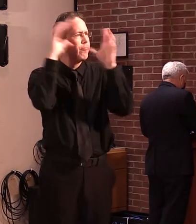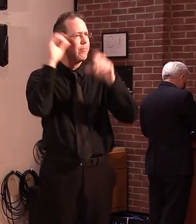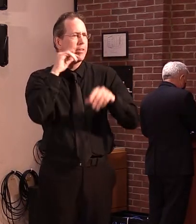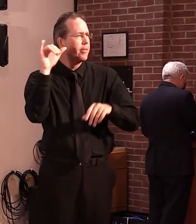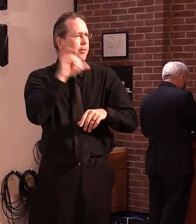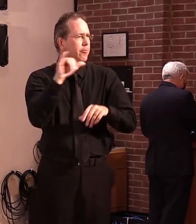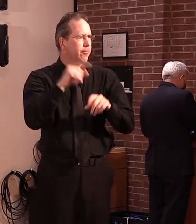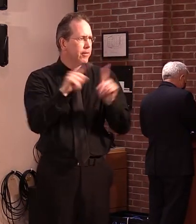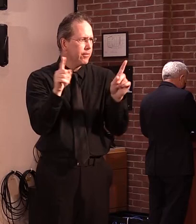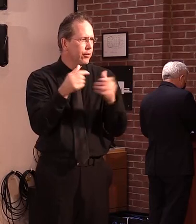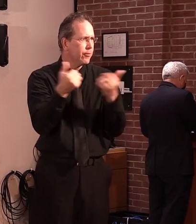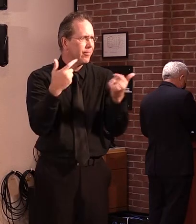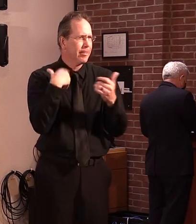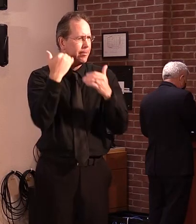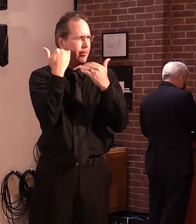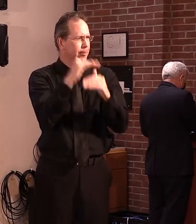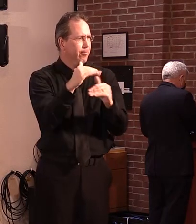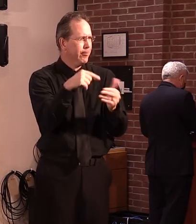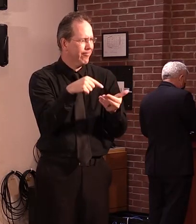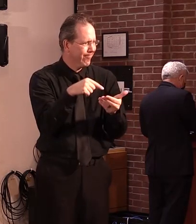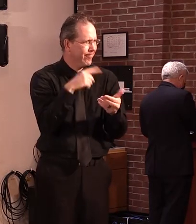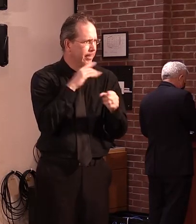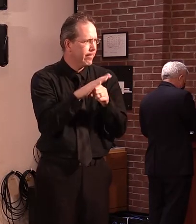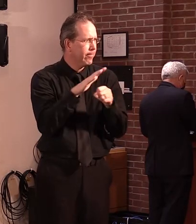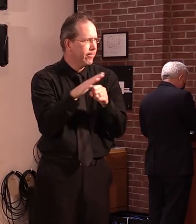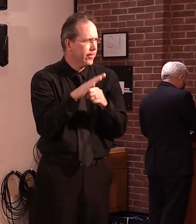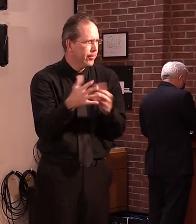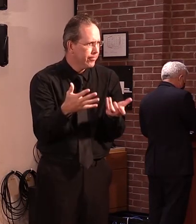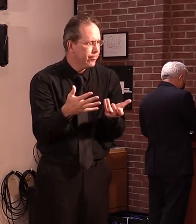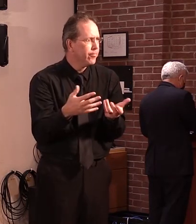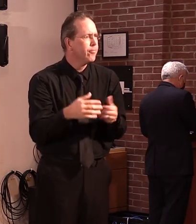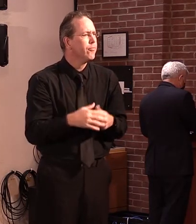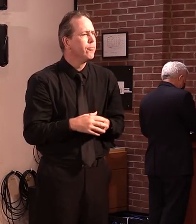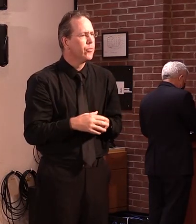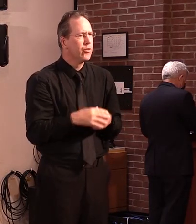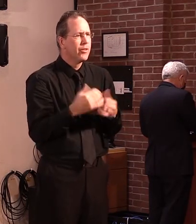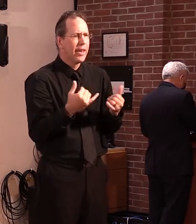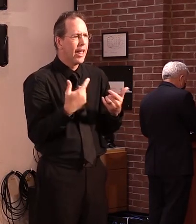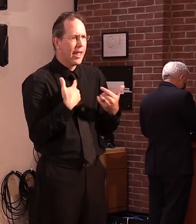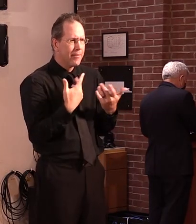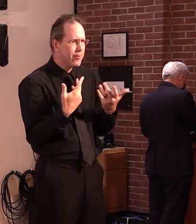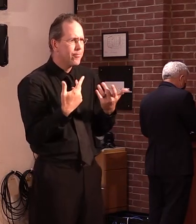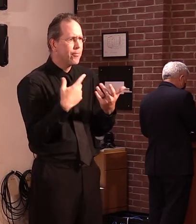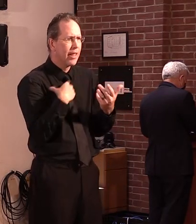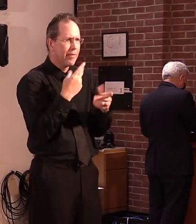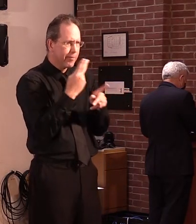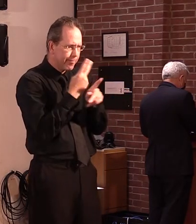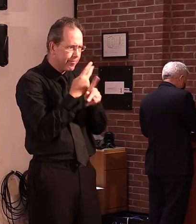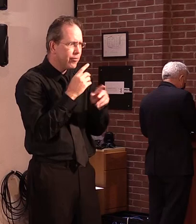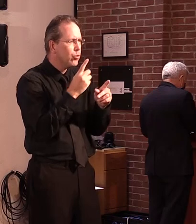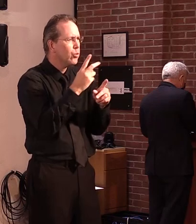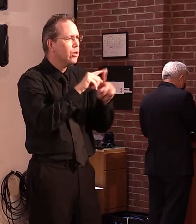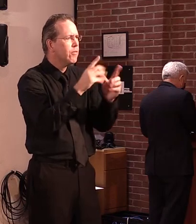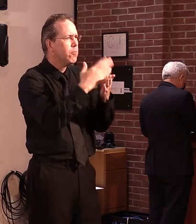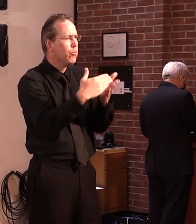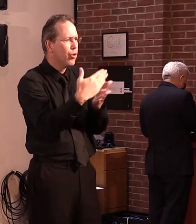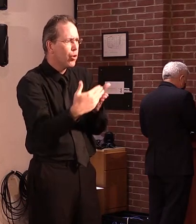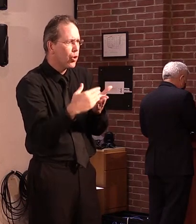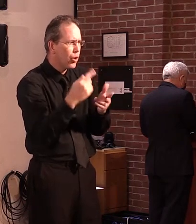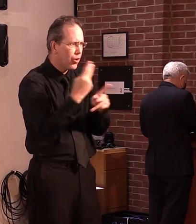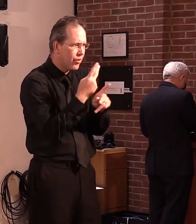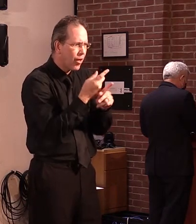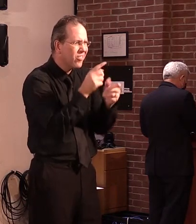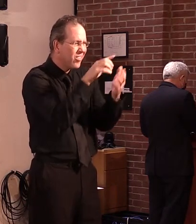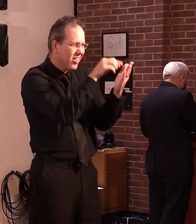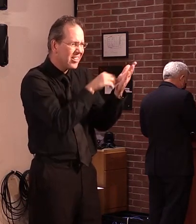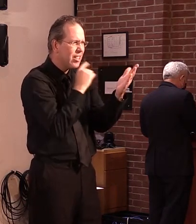Act 250 at 50. At this point, we're down to just two pieces, and we have both some concerns about the pieces that